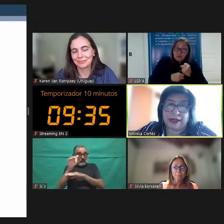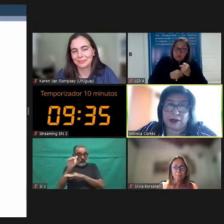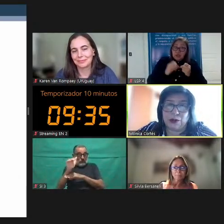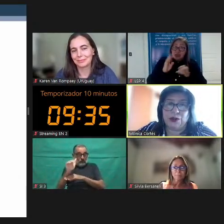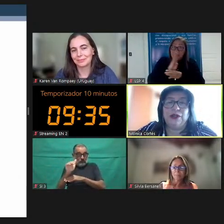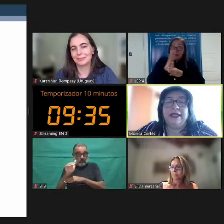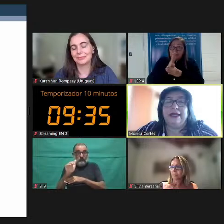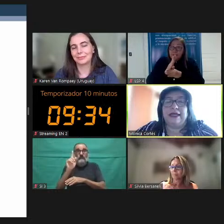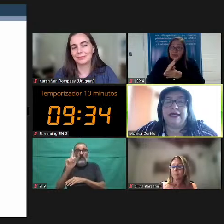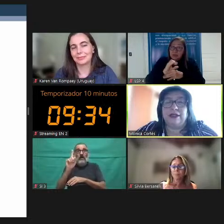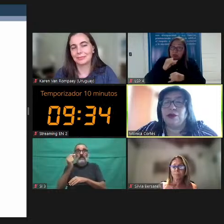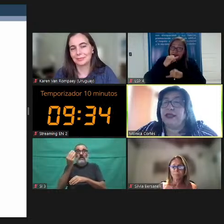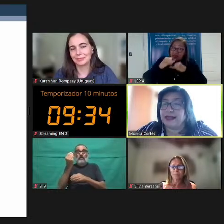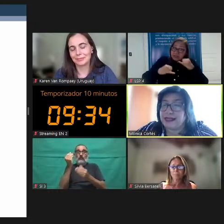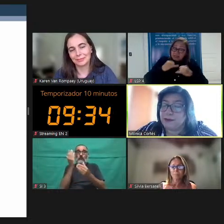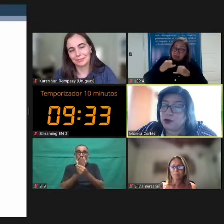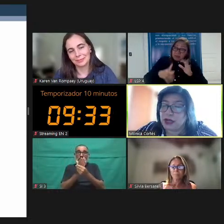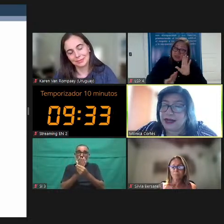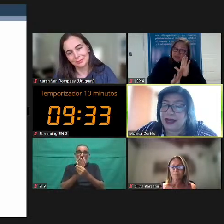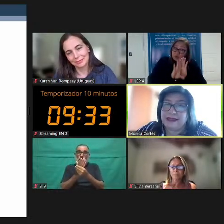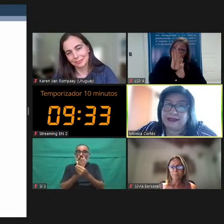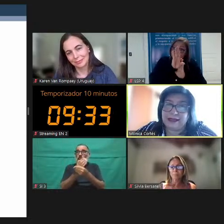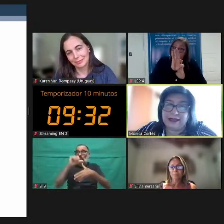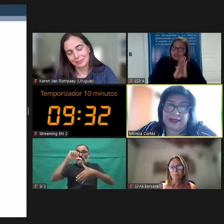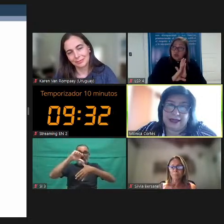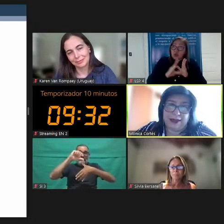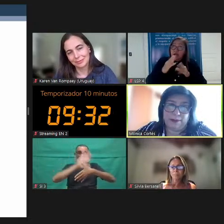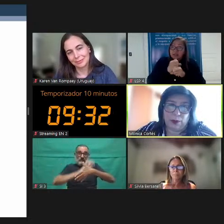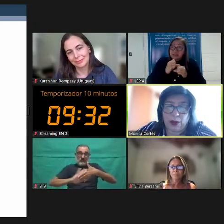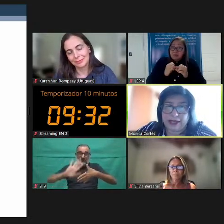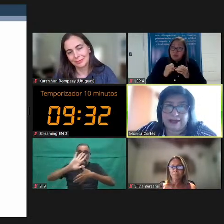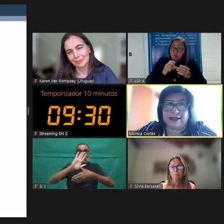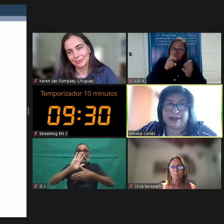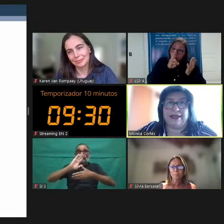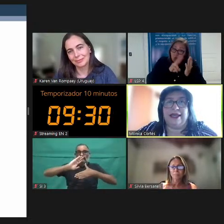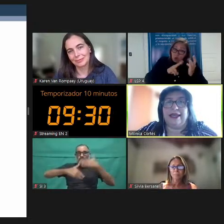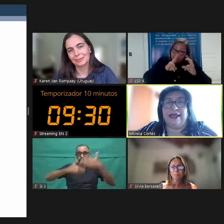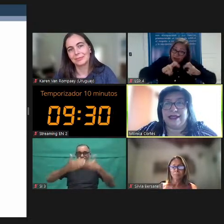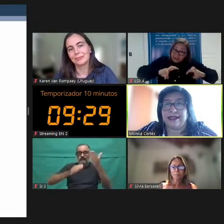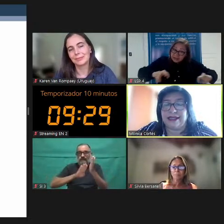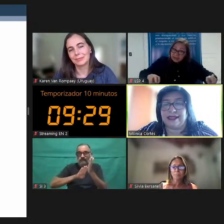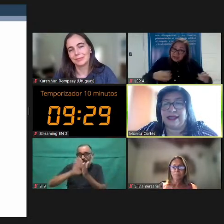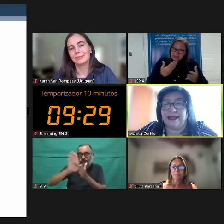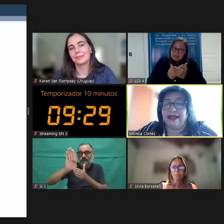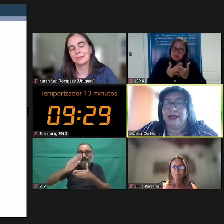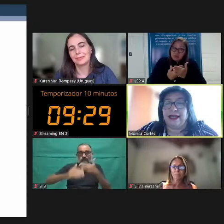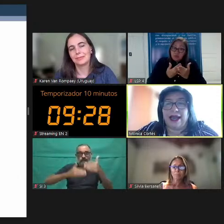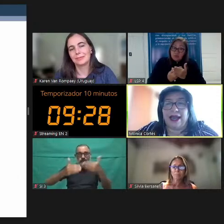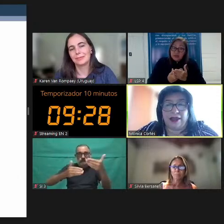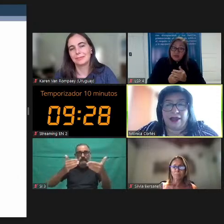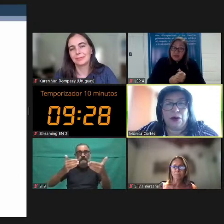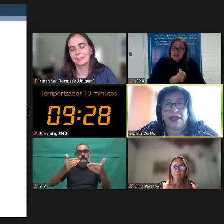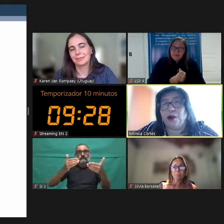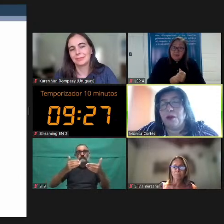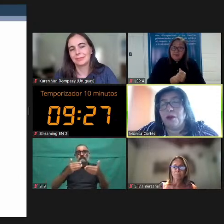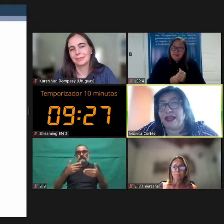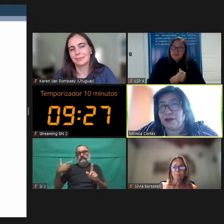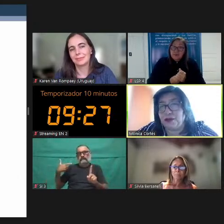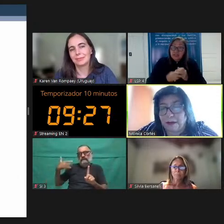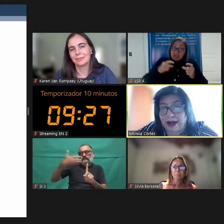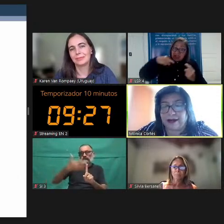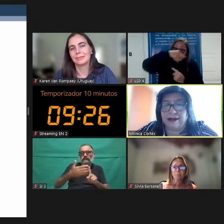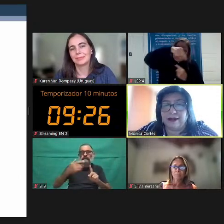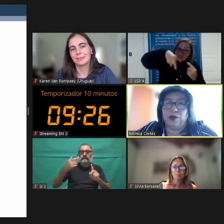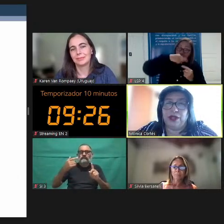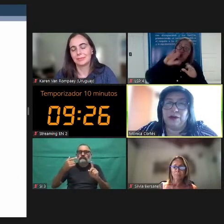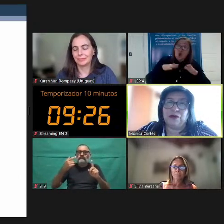supported by the id beam where we carried out an analysis of proposals there